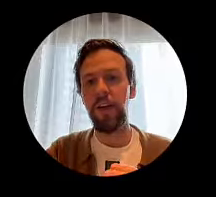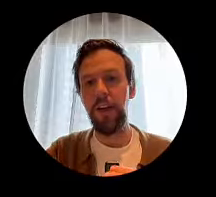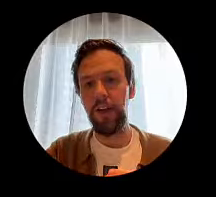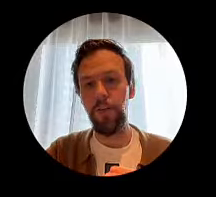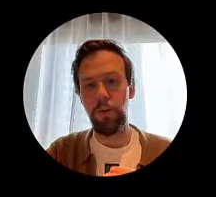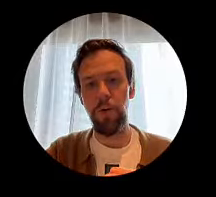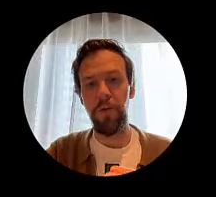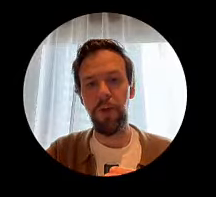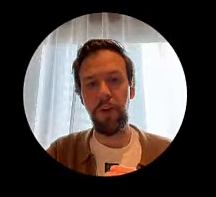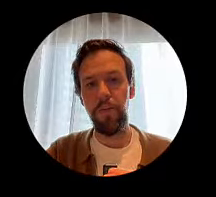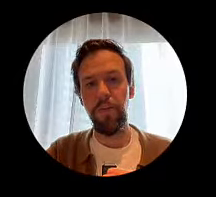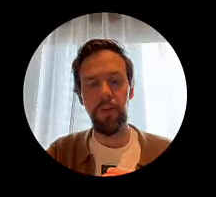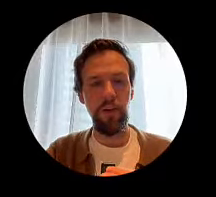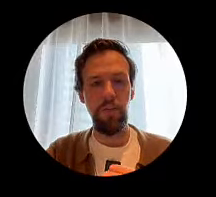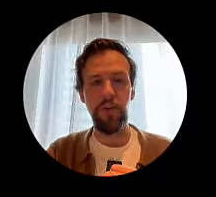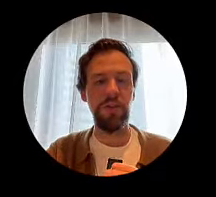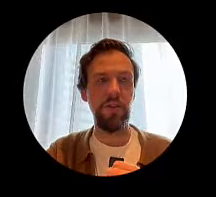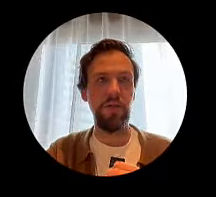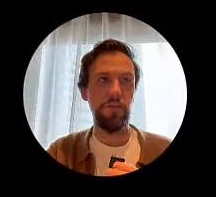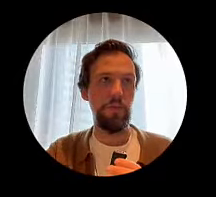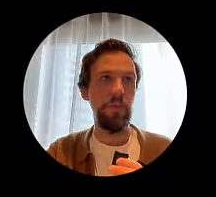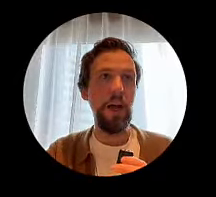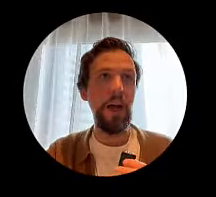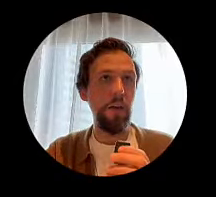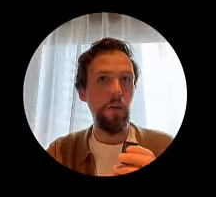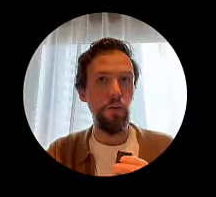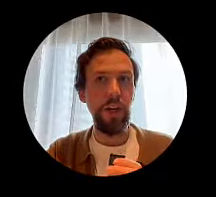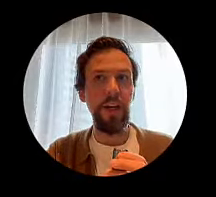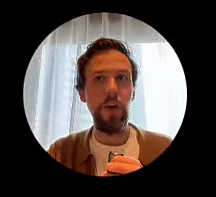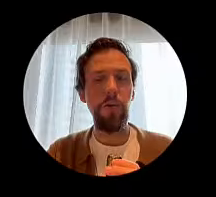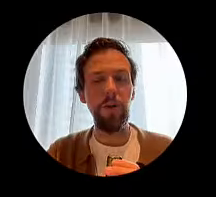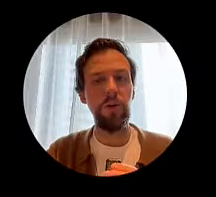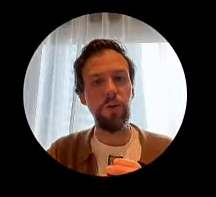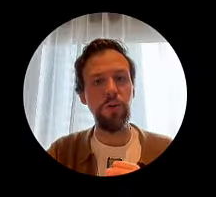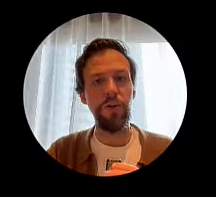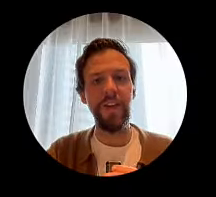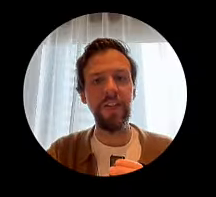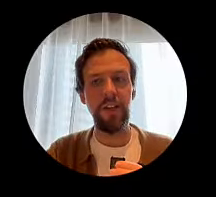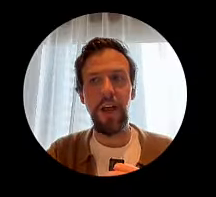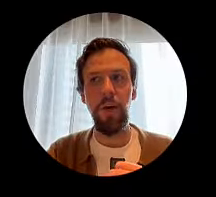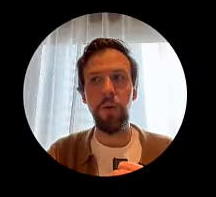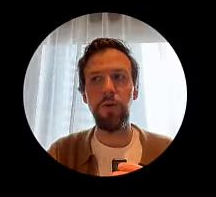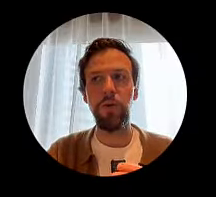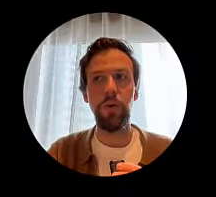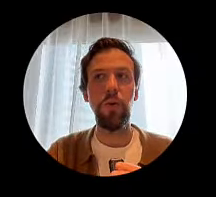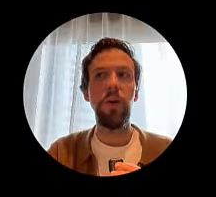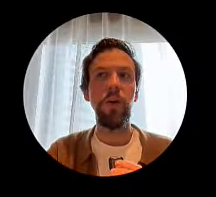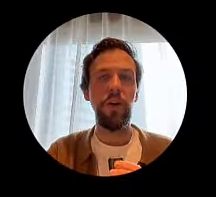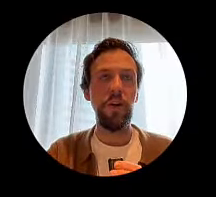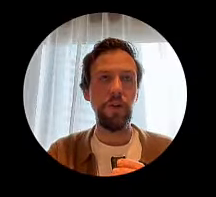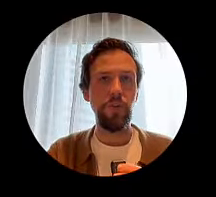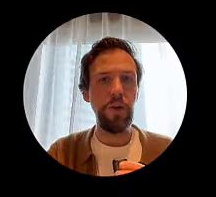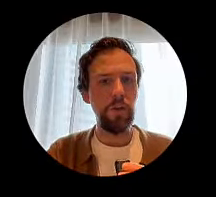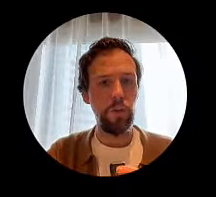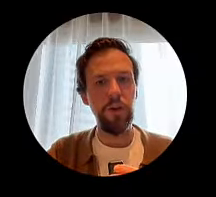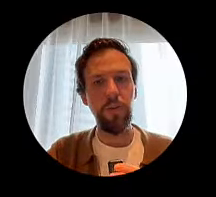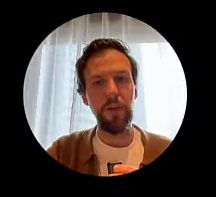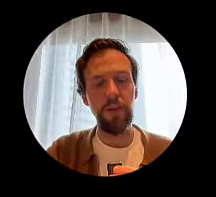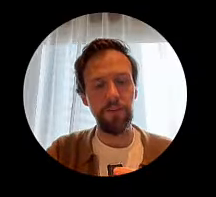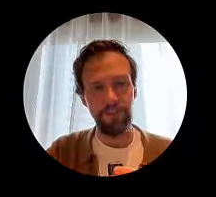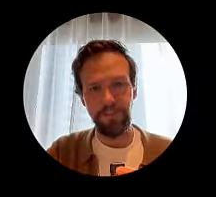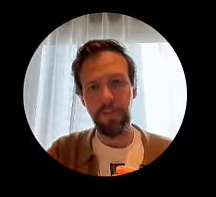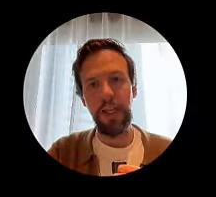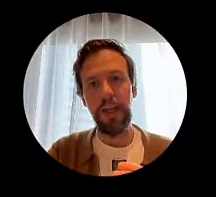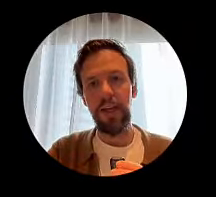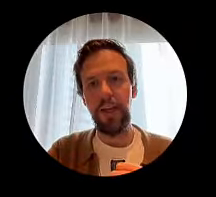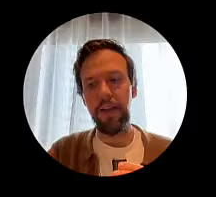Day and for Earth Day because I really care about those two events and I want to spread the word about